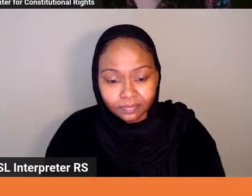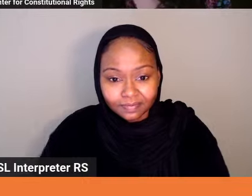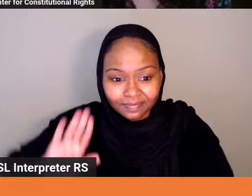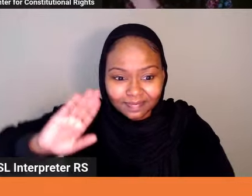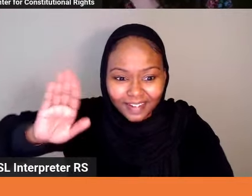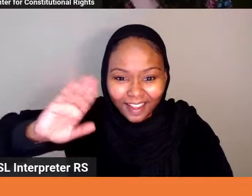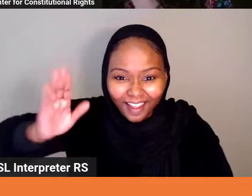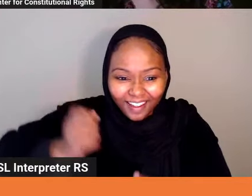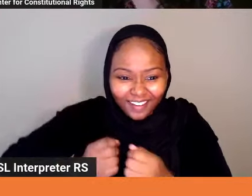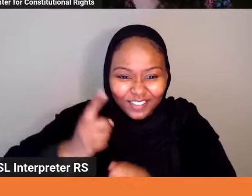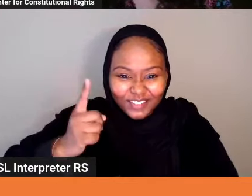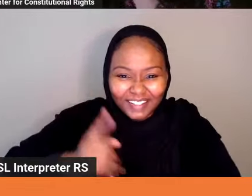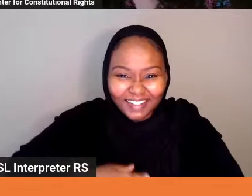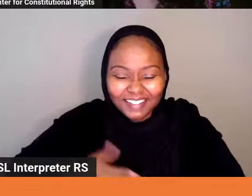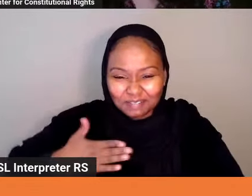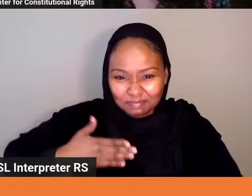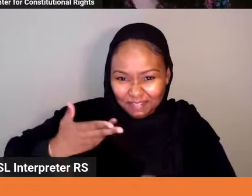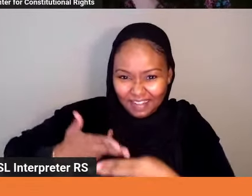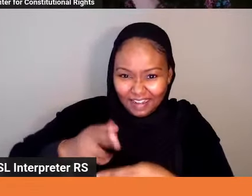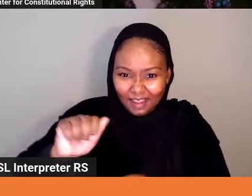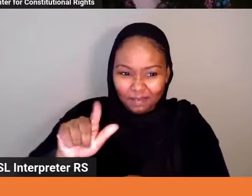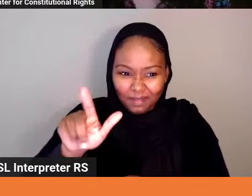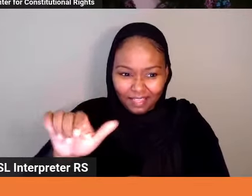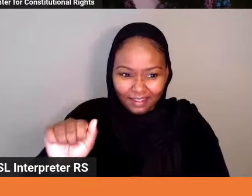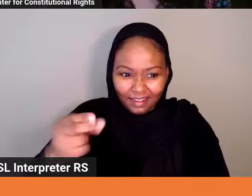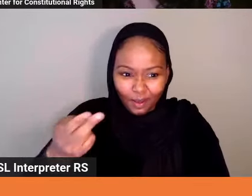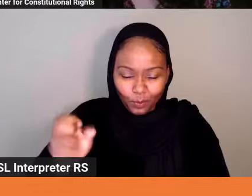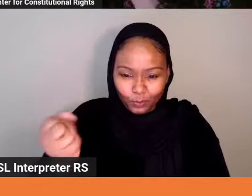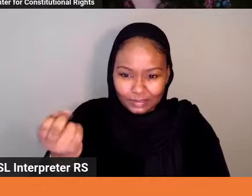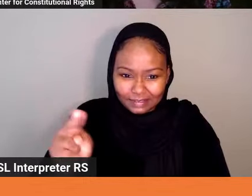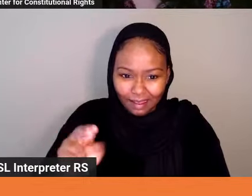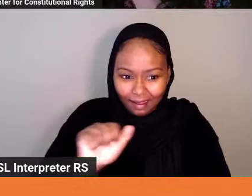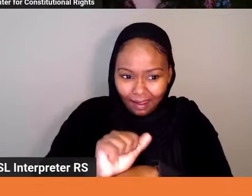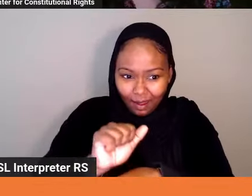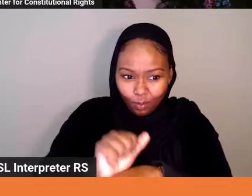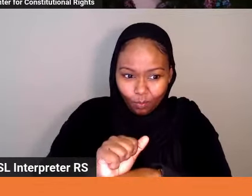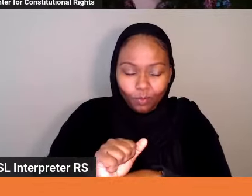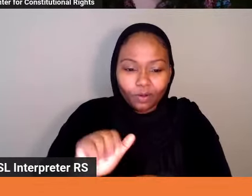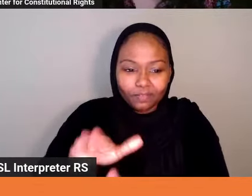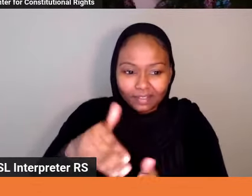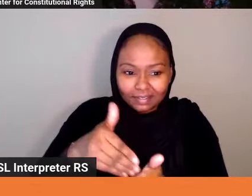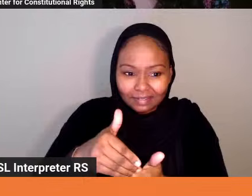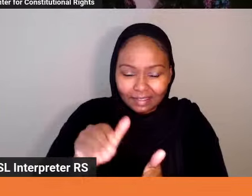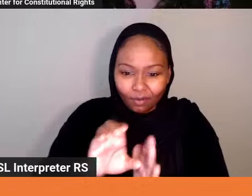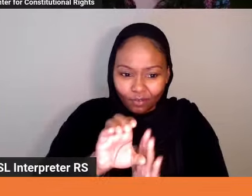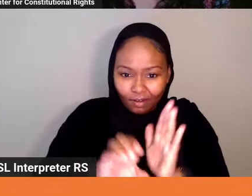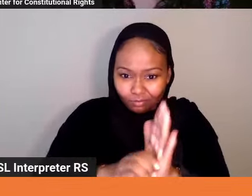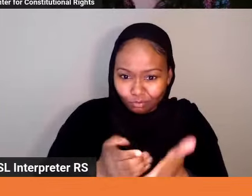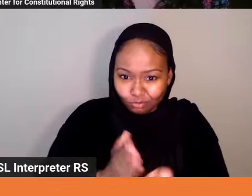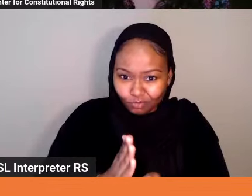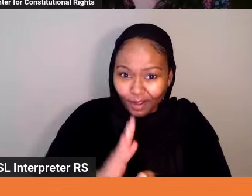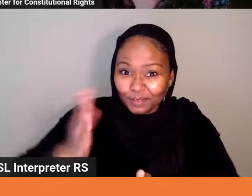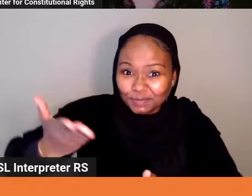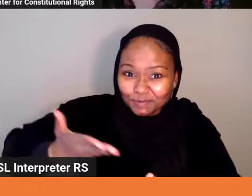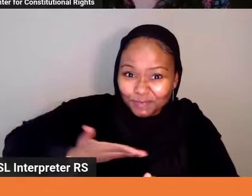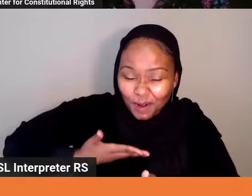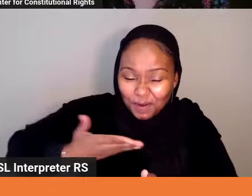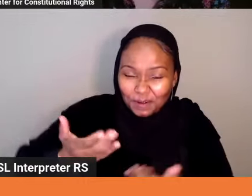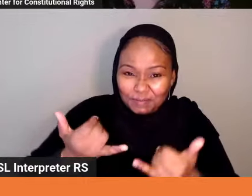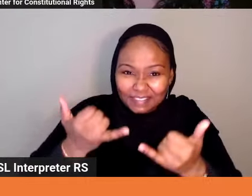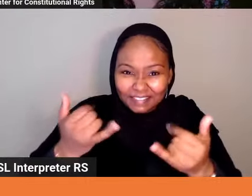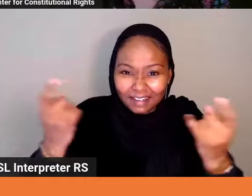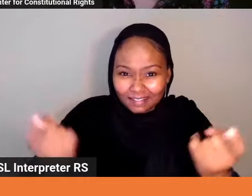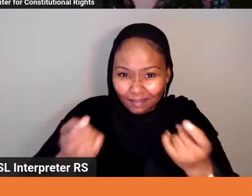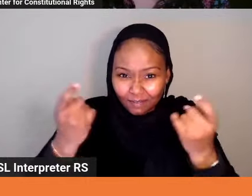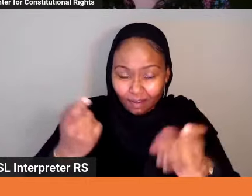Hi, everyone. My name is Aliyah Hussein, and I work at the Center for Constitutional Rights. Welcome to today's event, From